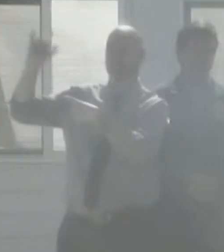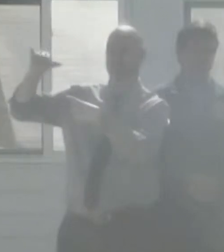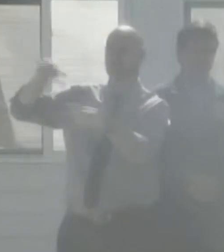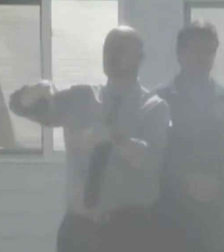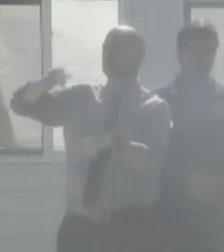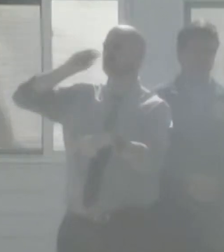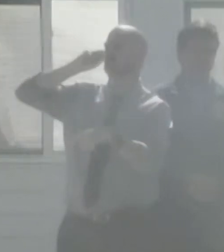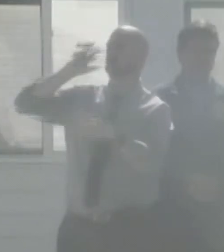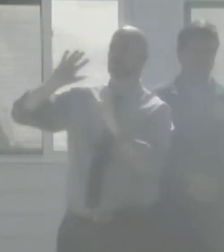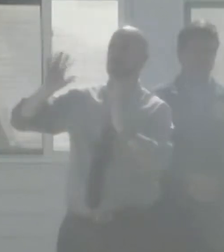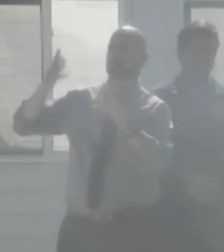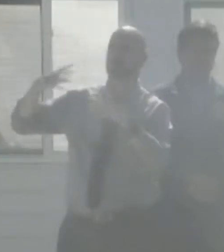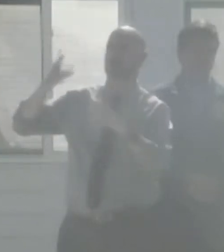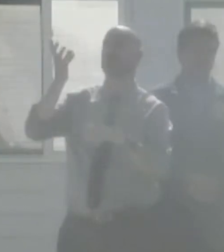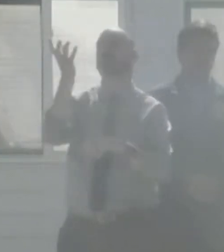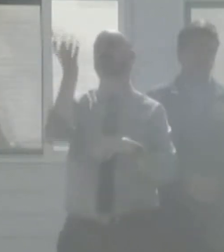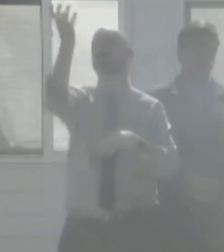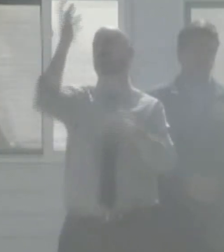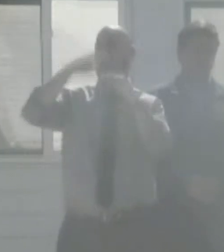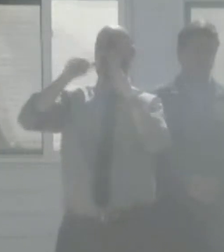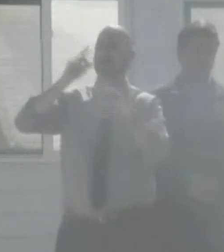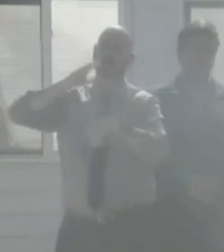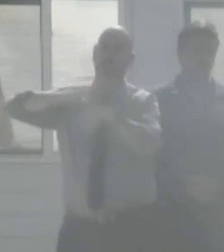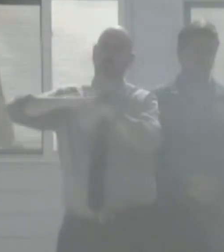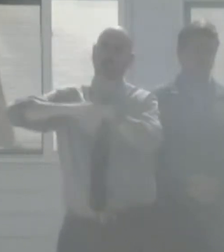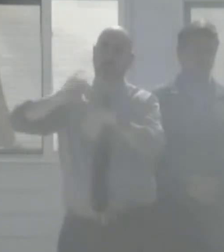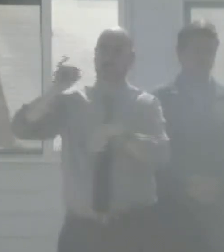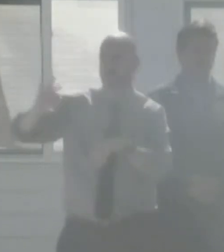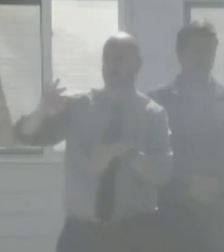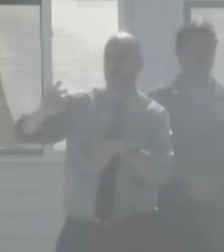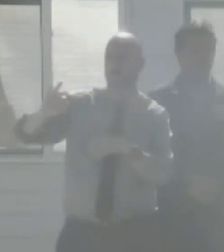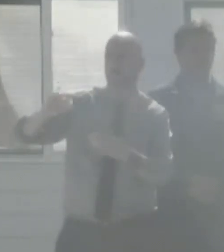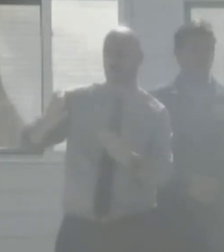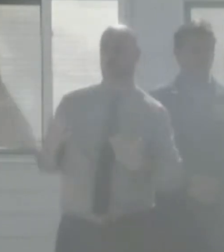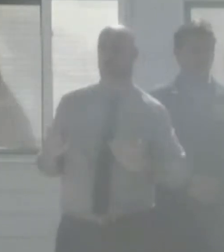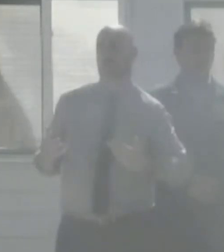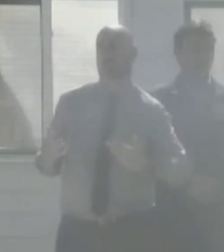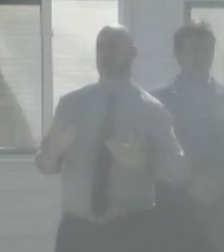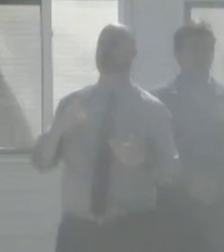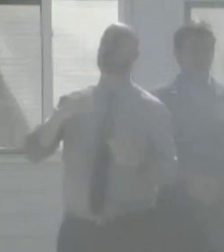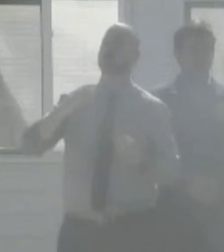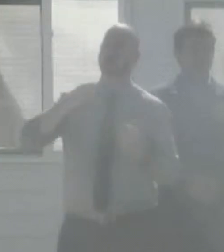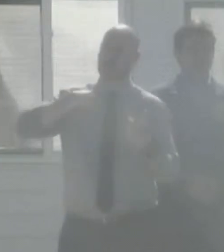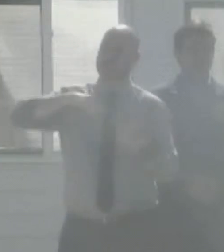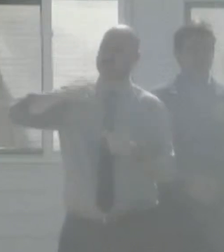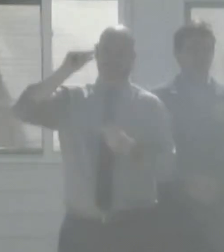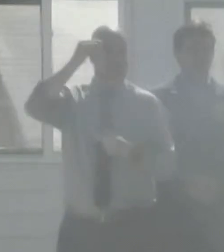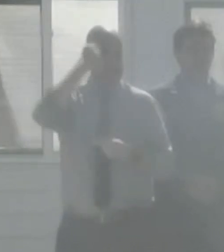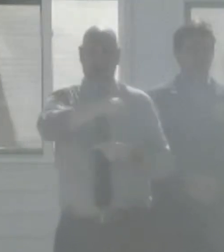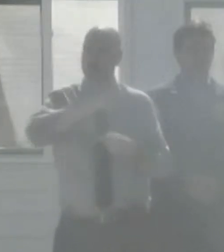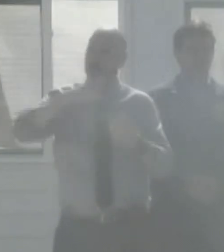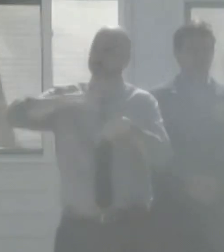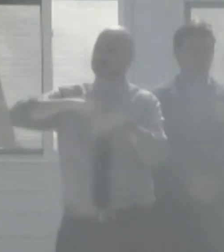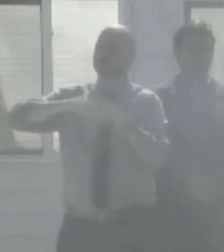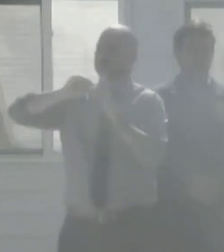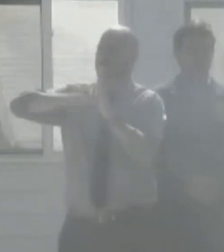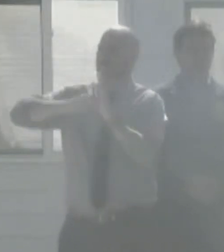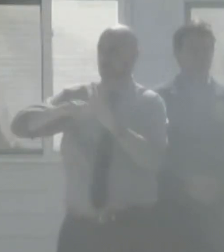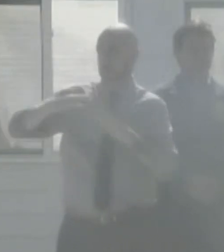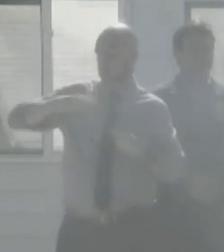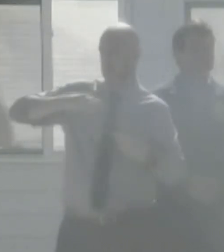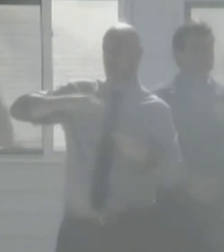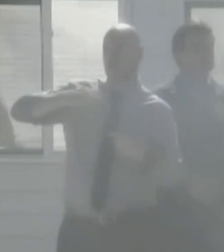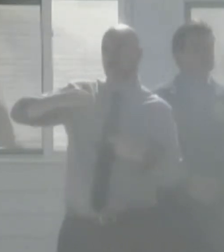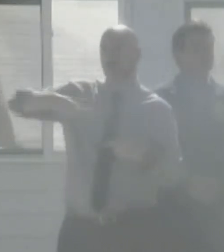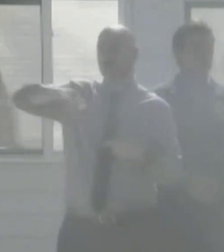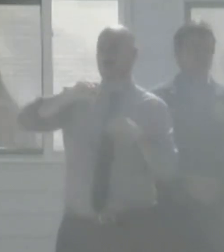the appropriate safety gear. But as the governor has already mentioned, we will send volunteer organizations into your communities that will help you